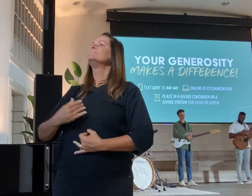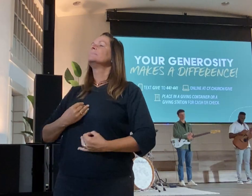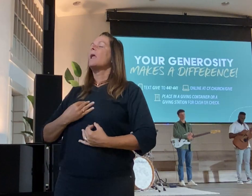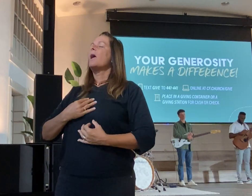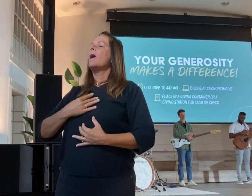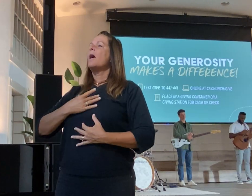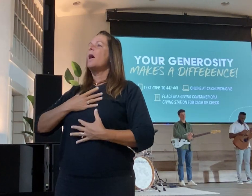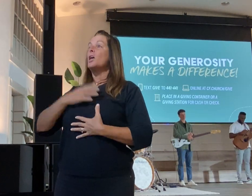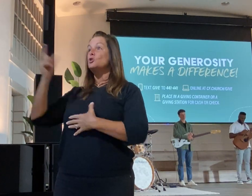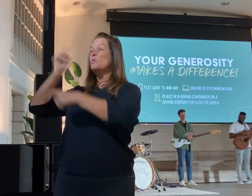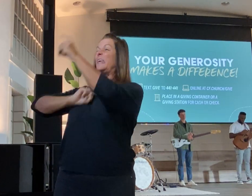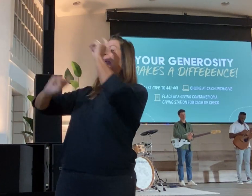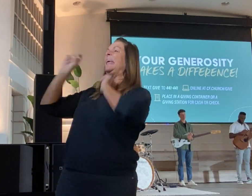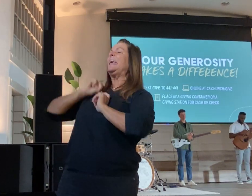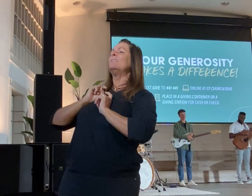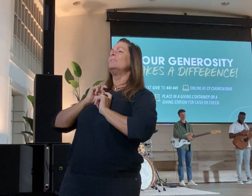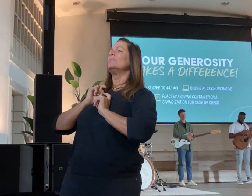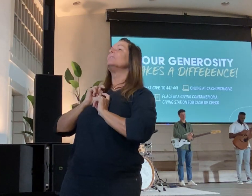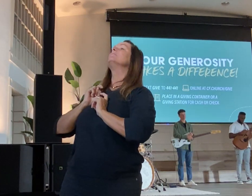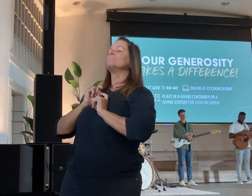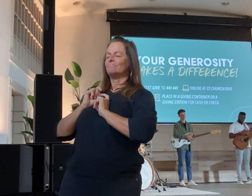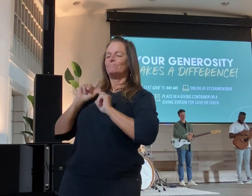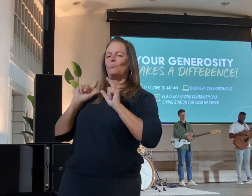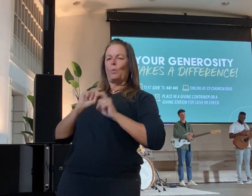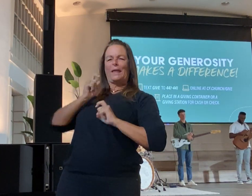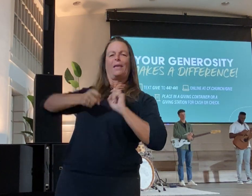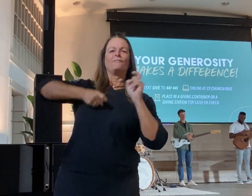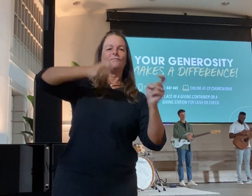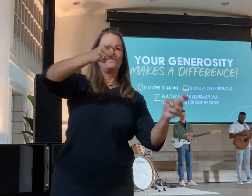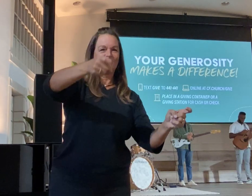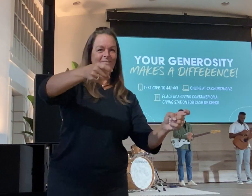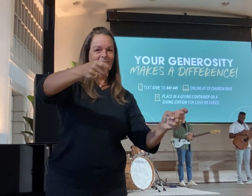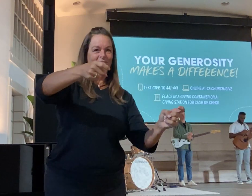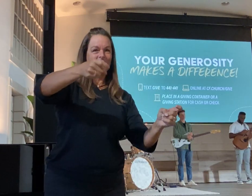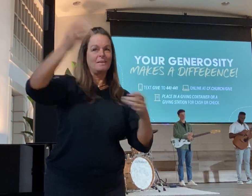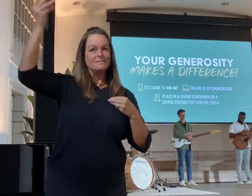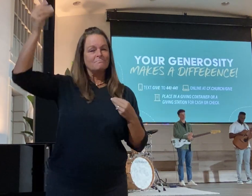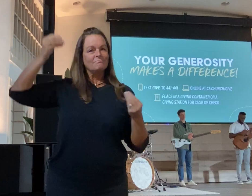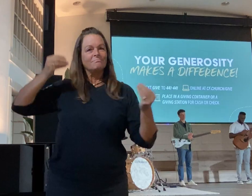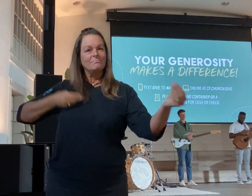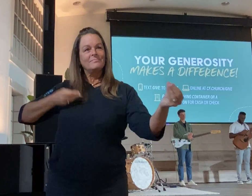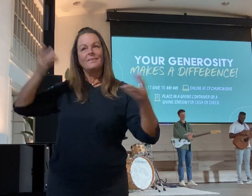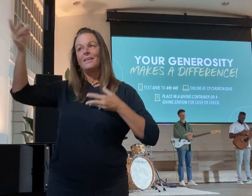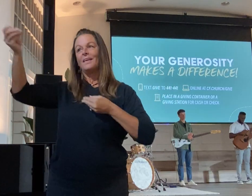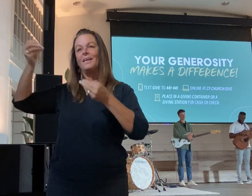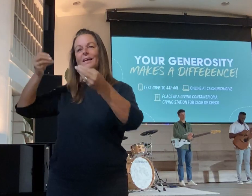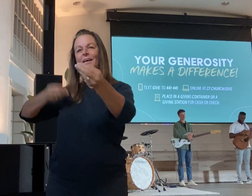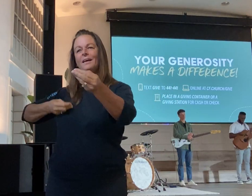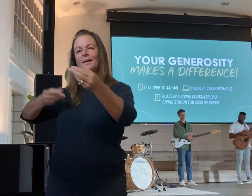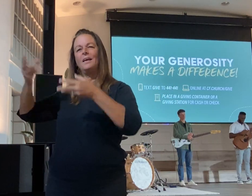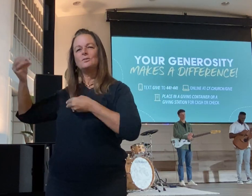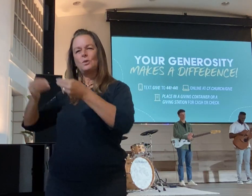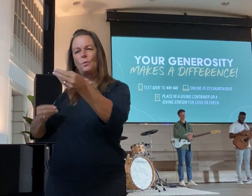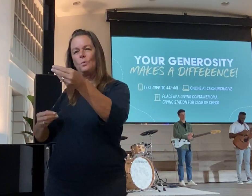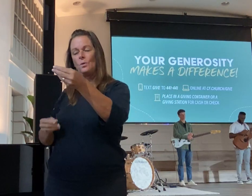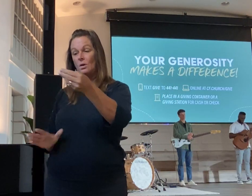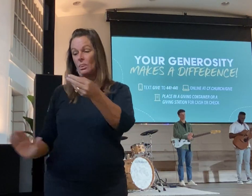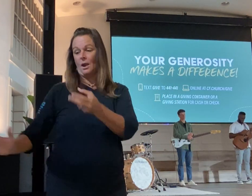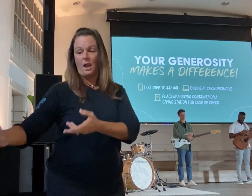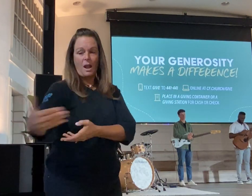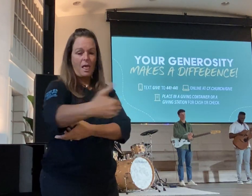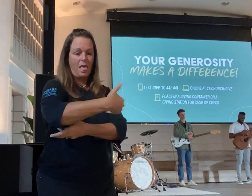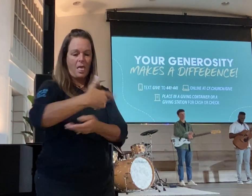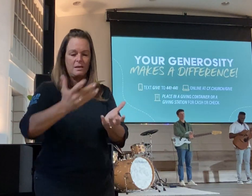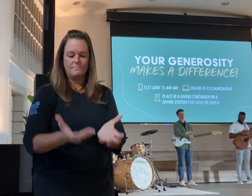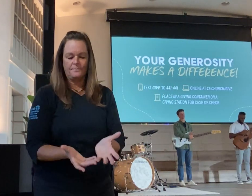graciously given to us. And so I pray in Jesus' name that you would take our our gifts this morning, whether it's out of abundance